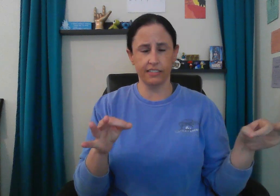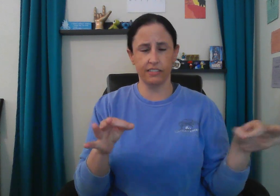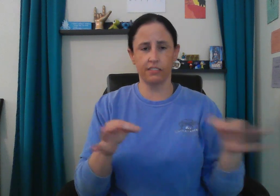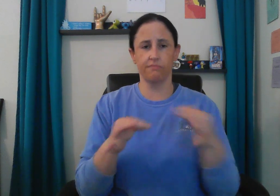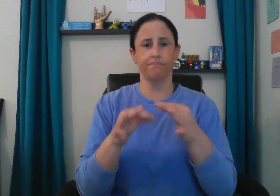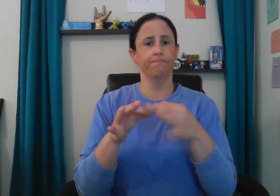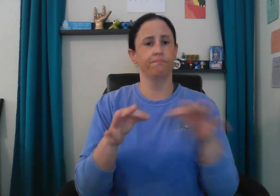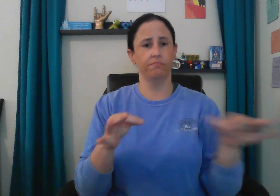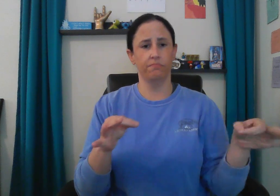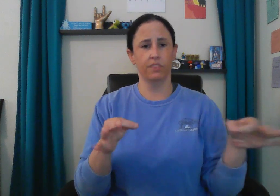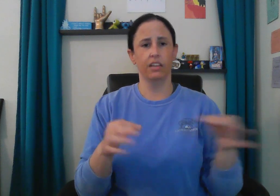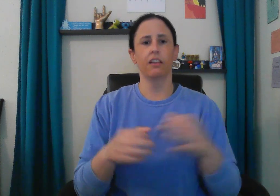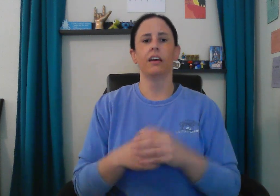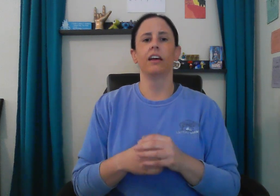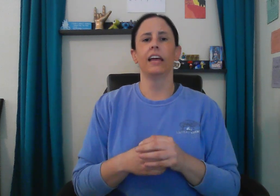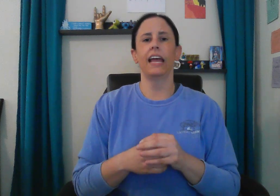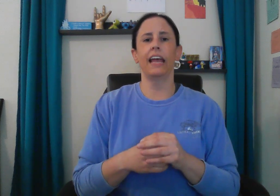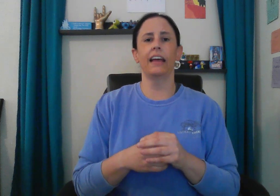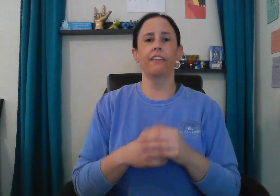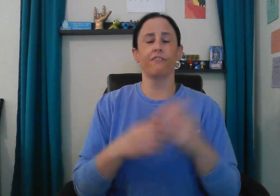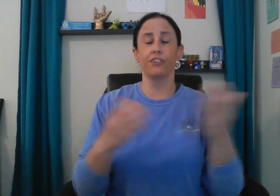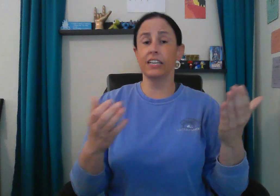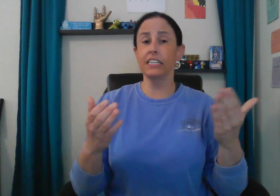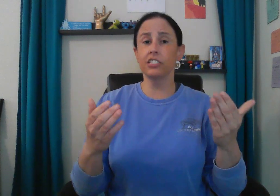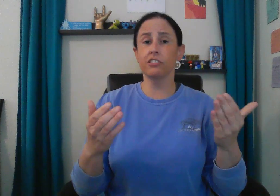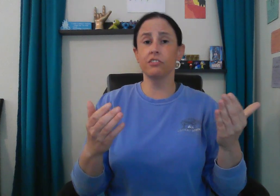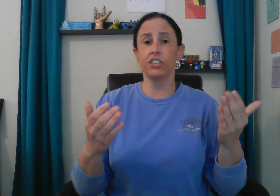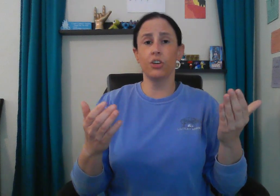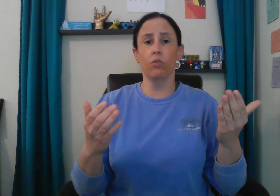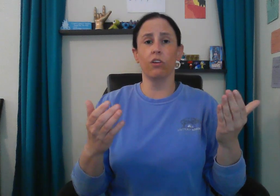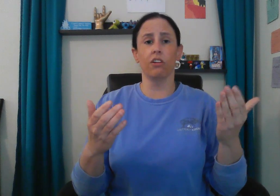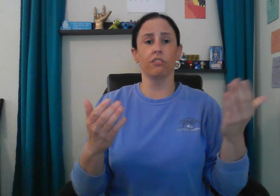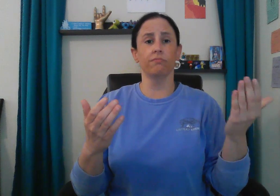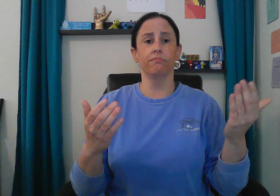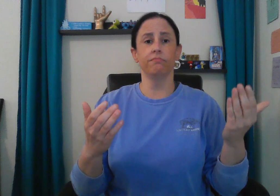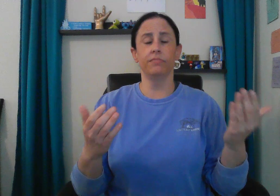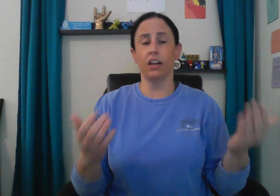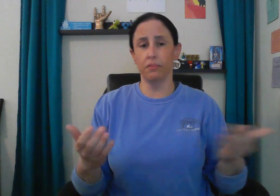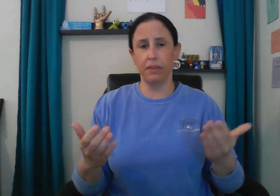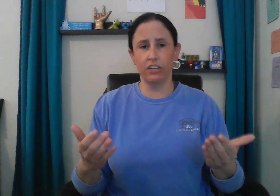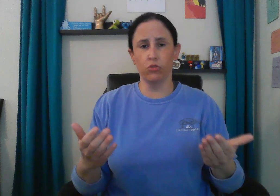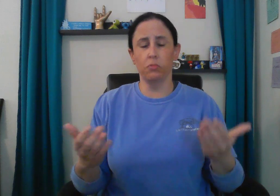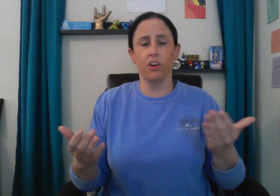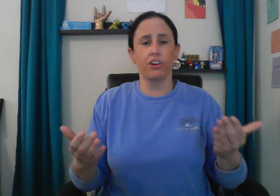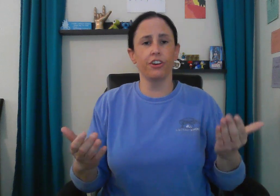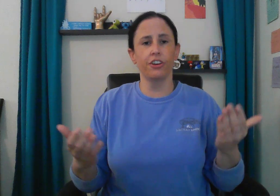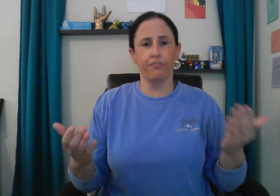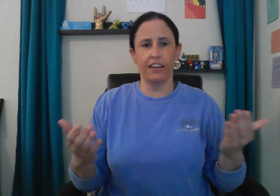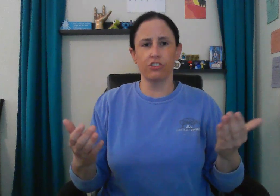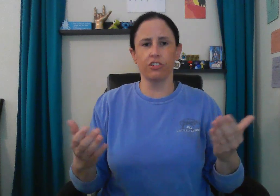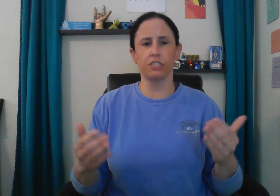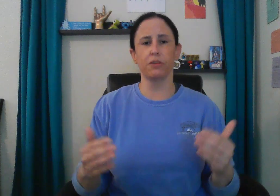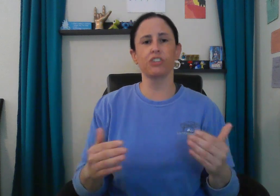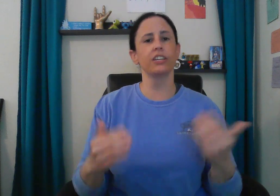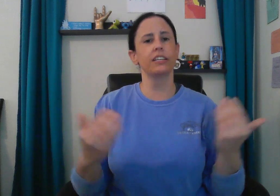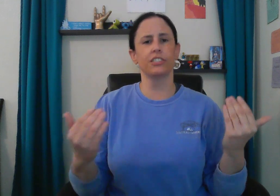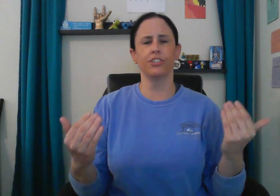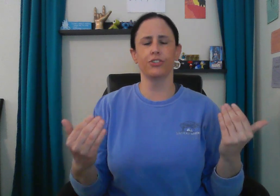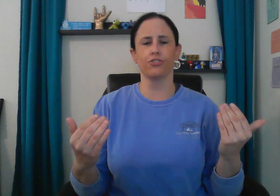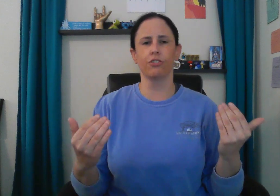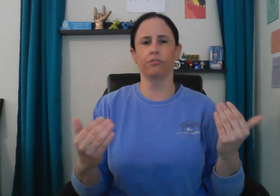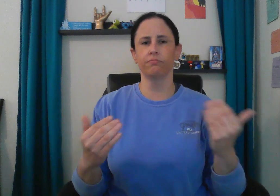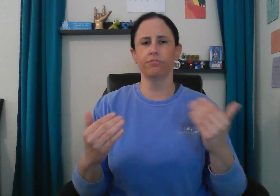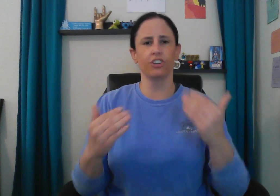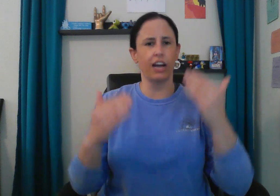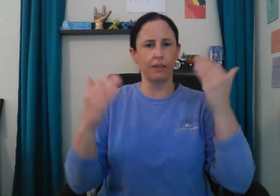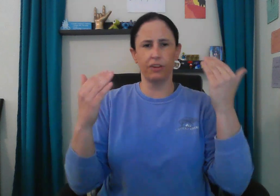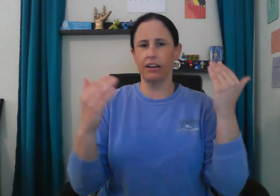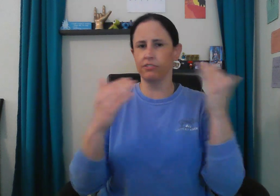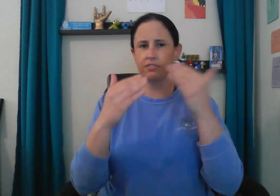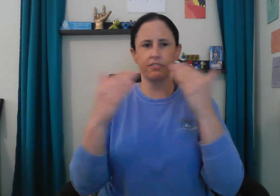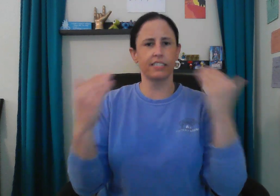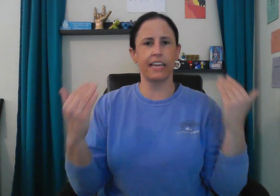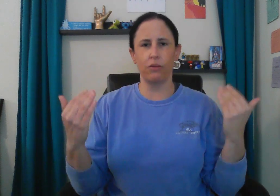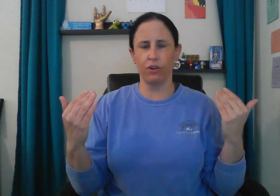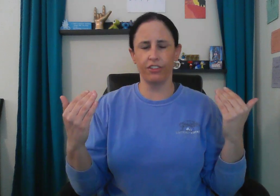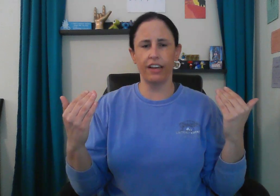sentence. And for this, your non-manual marker, your facial expression is neutral. Your eyebrows stay where they